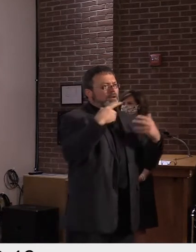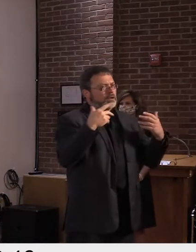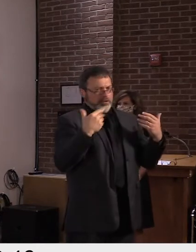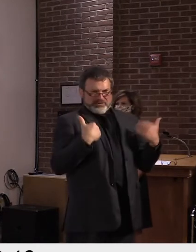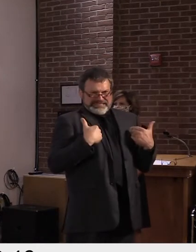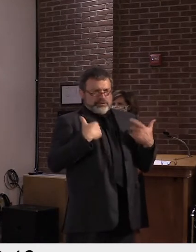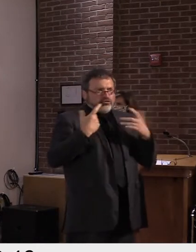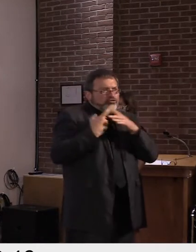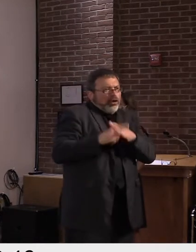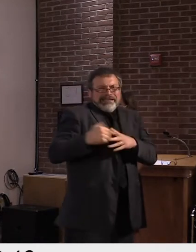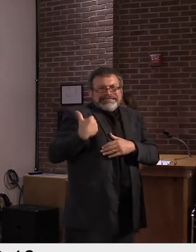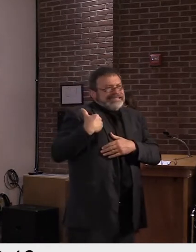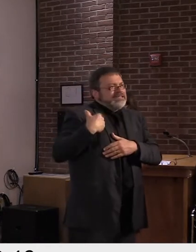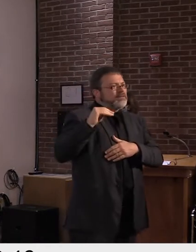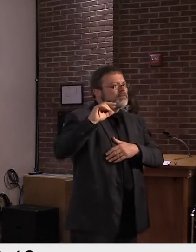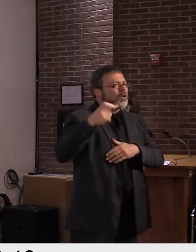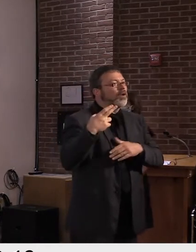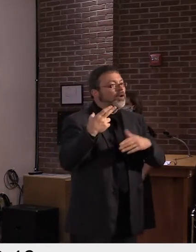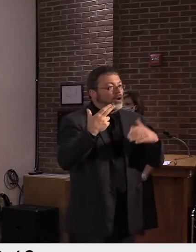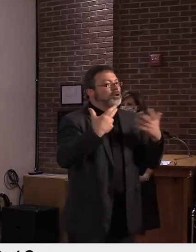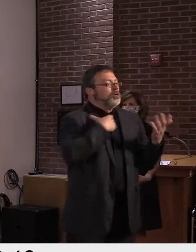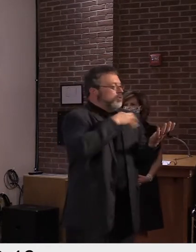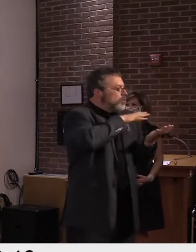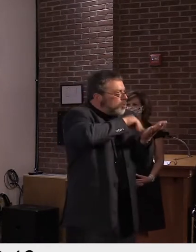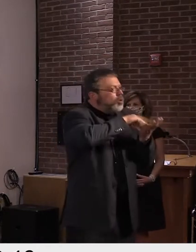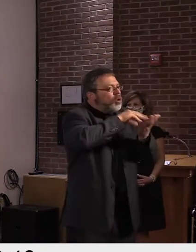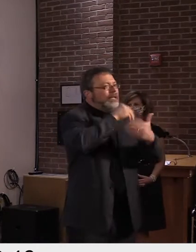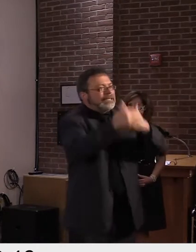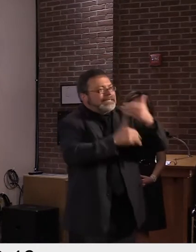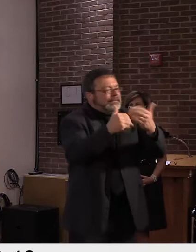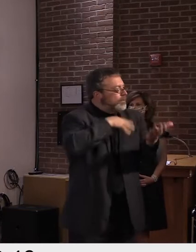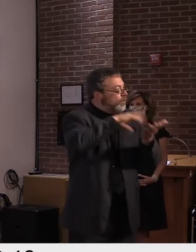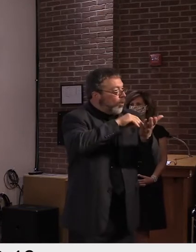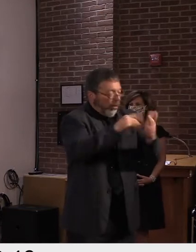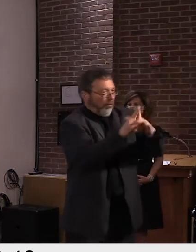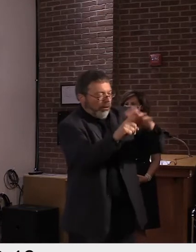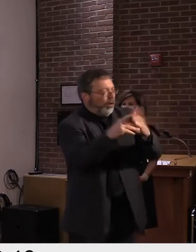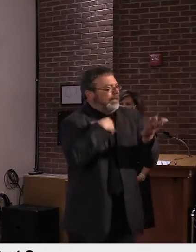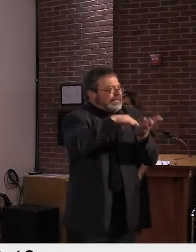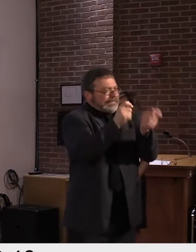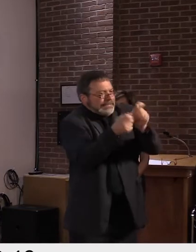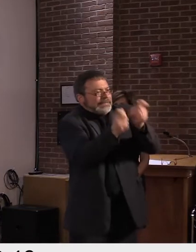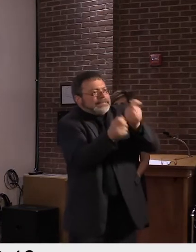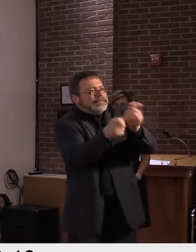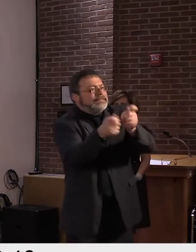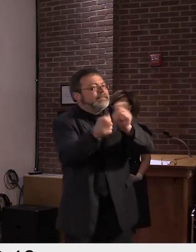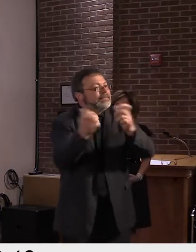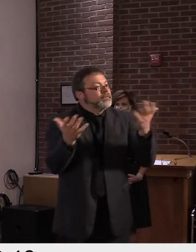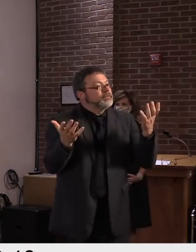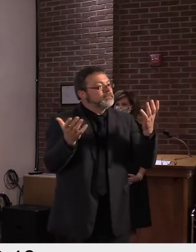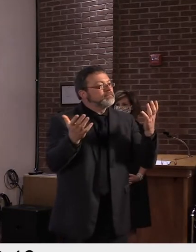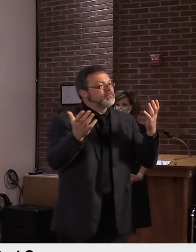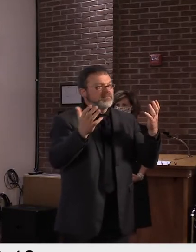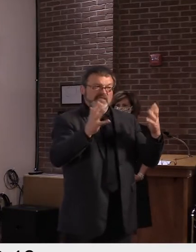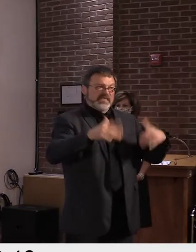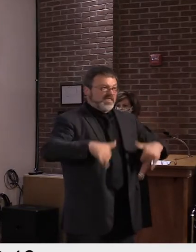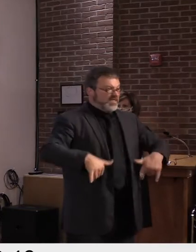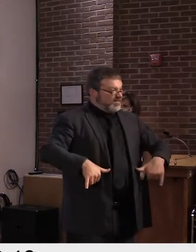day we learn more, but we also learn more about what we don't know yet. It feels like